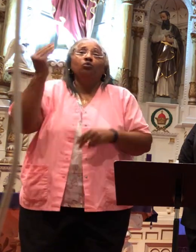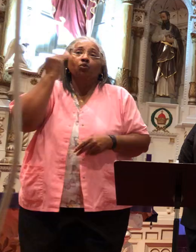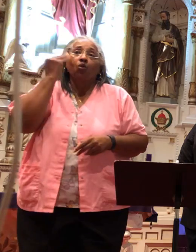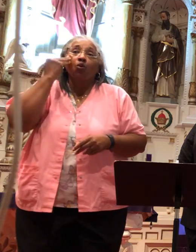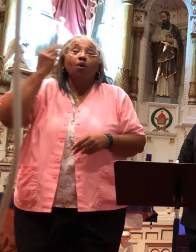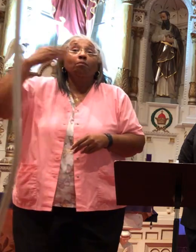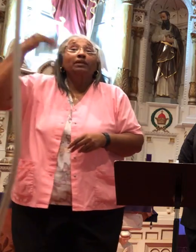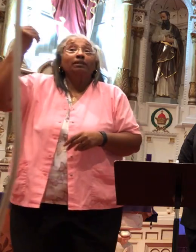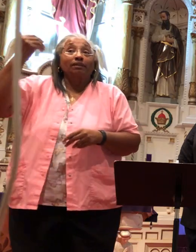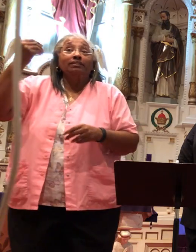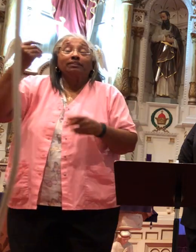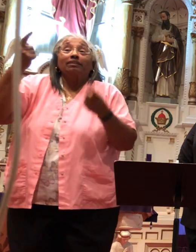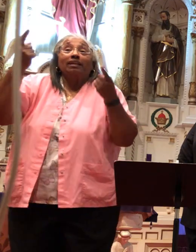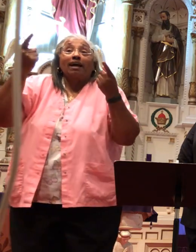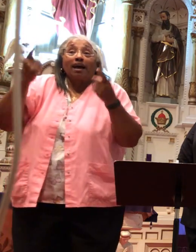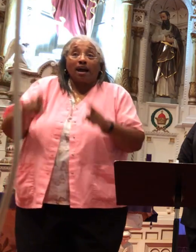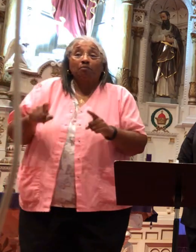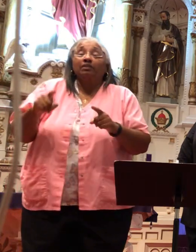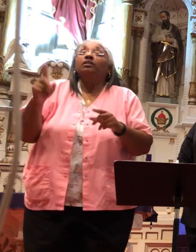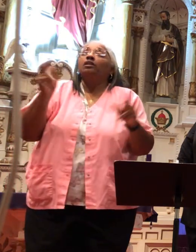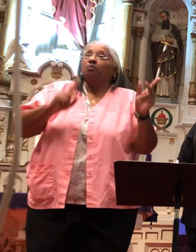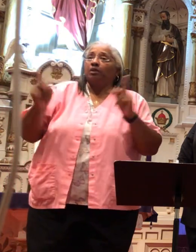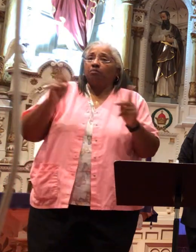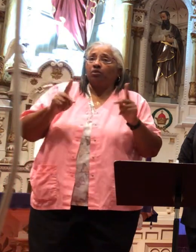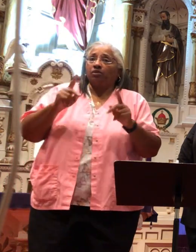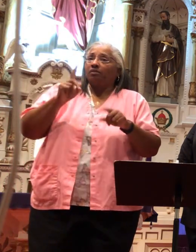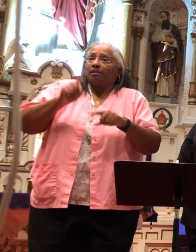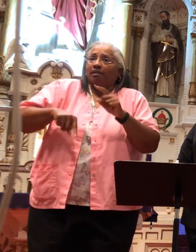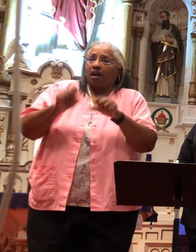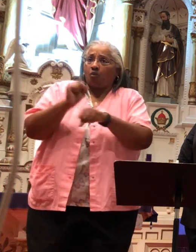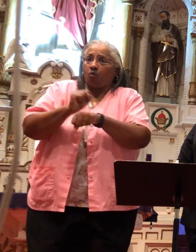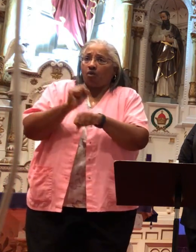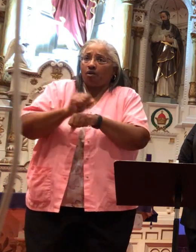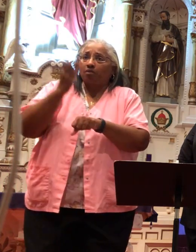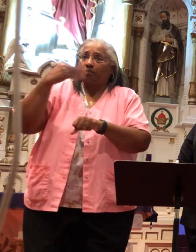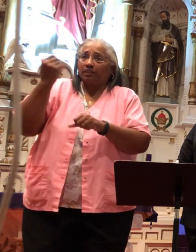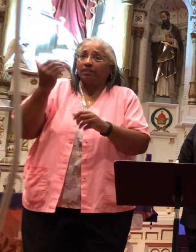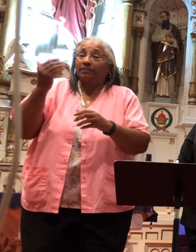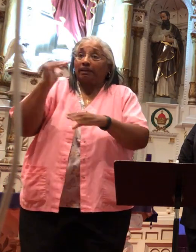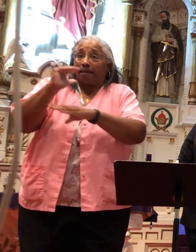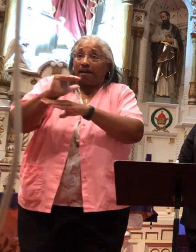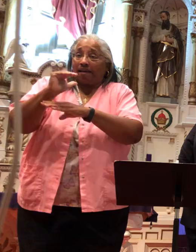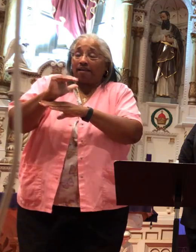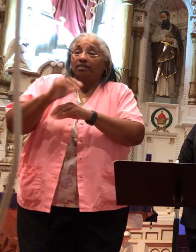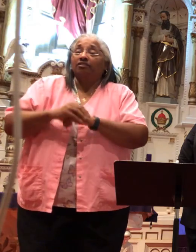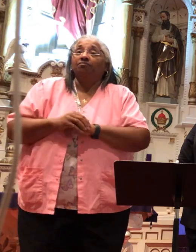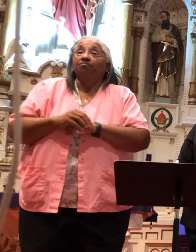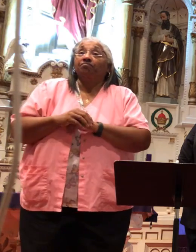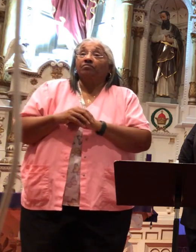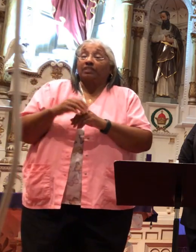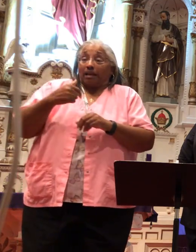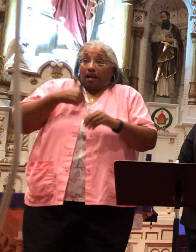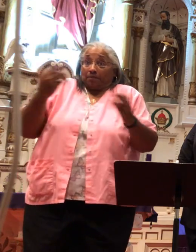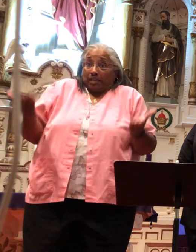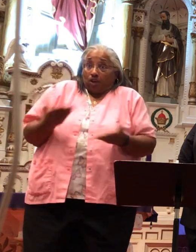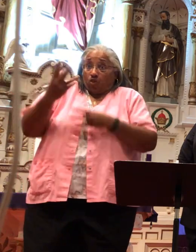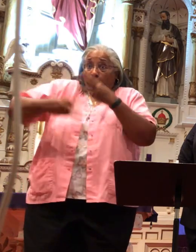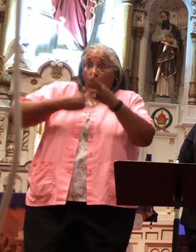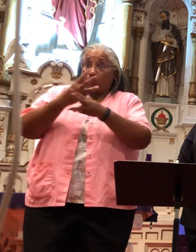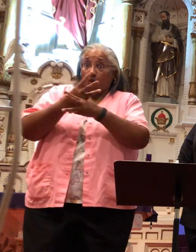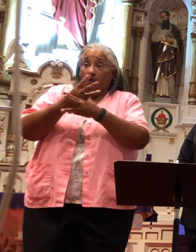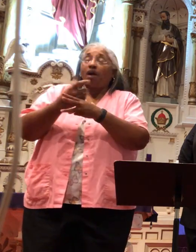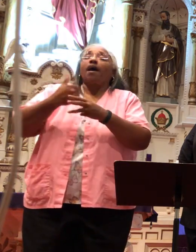coming when no one can work. While I am in the world, I am the light of the